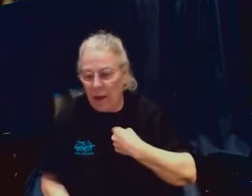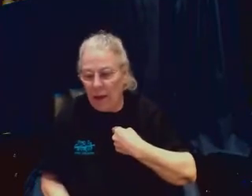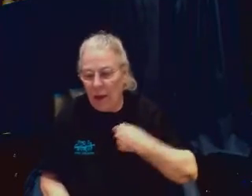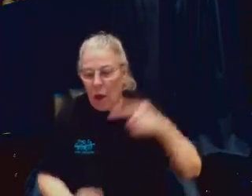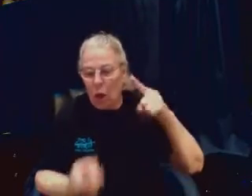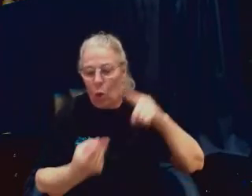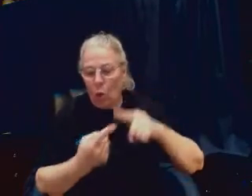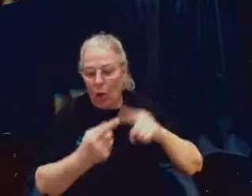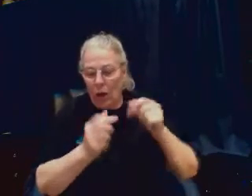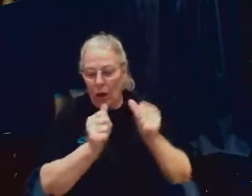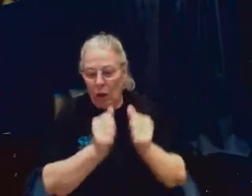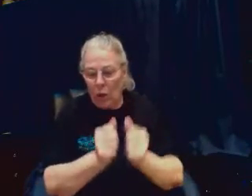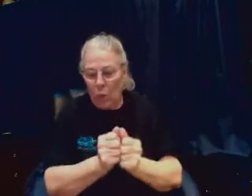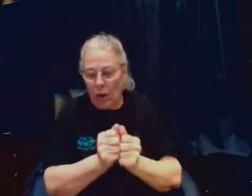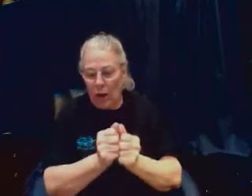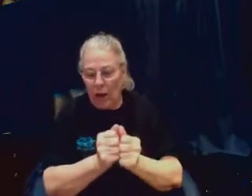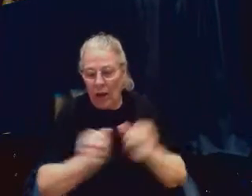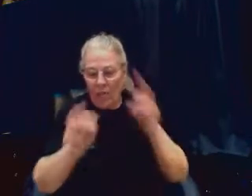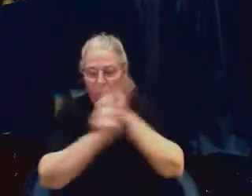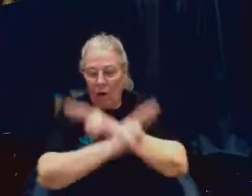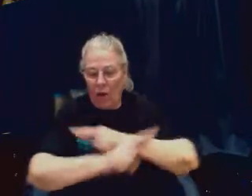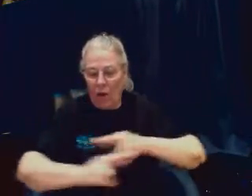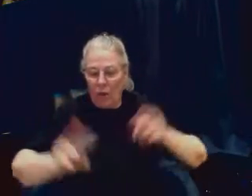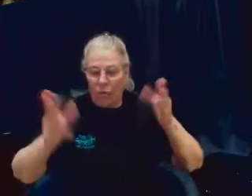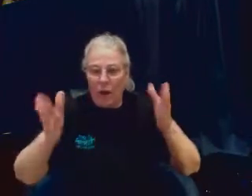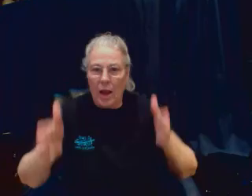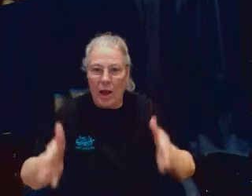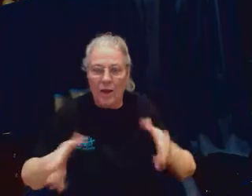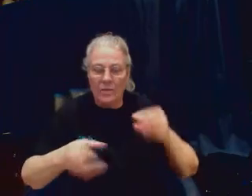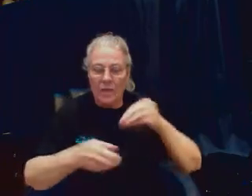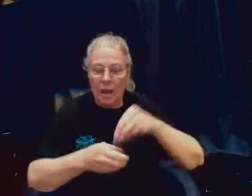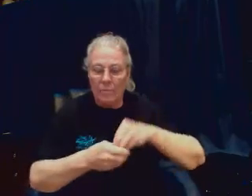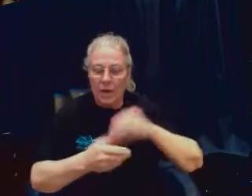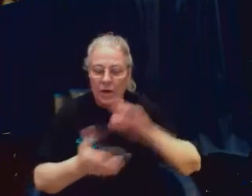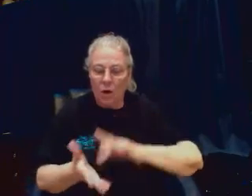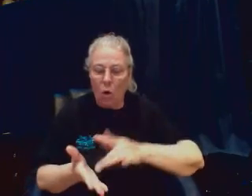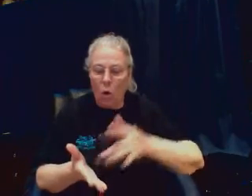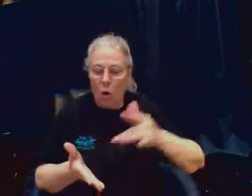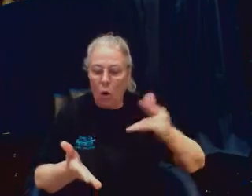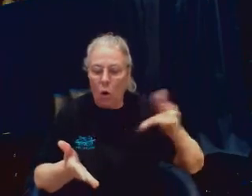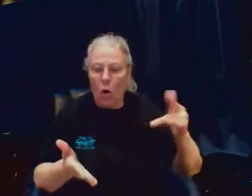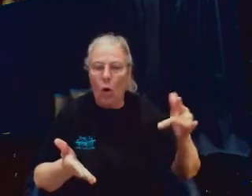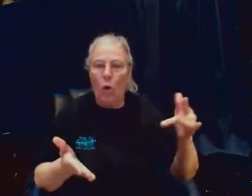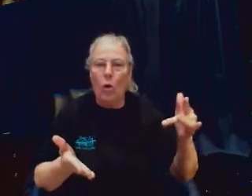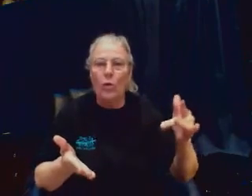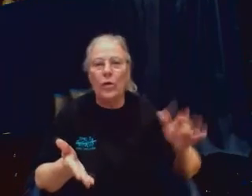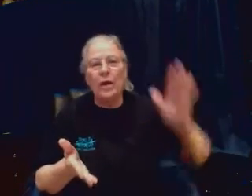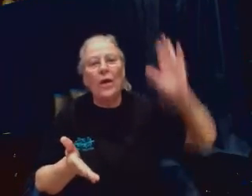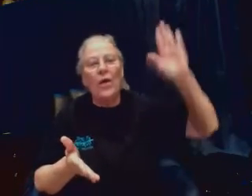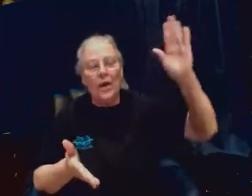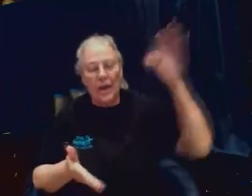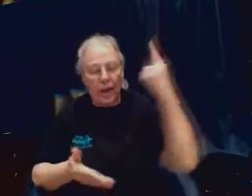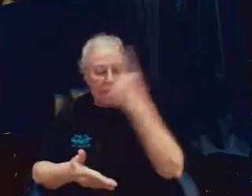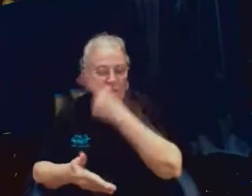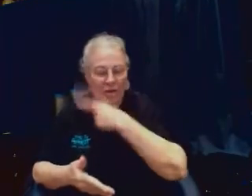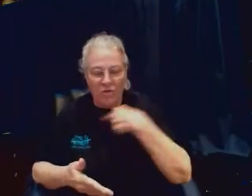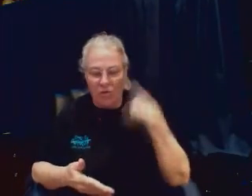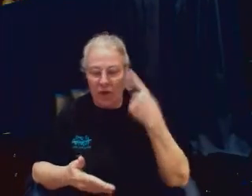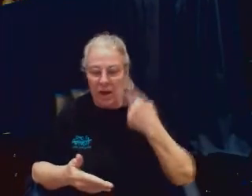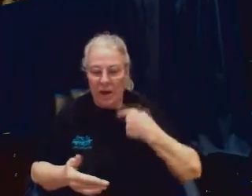me. When with a ransomed in glory, his